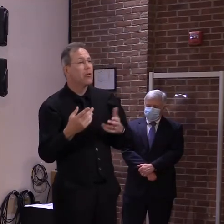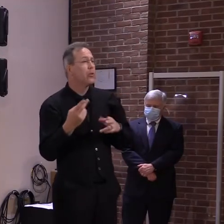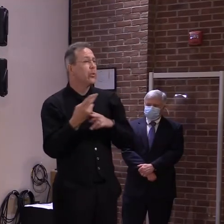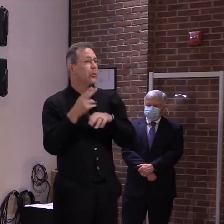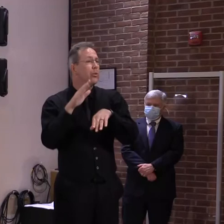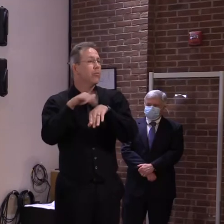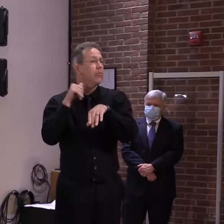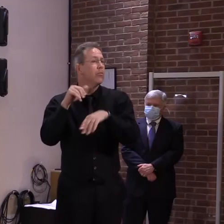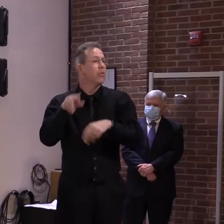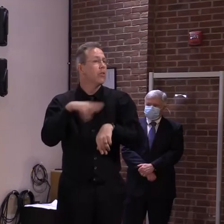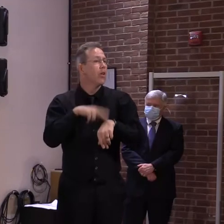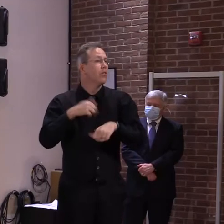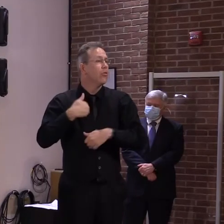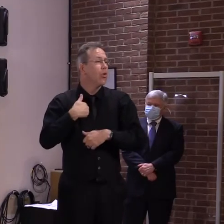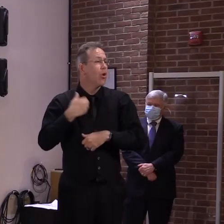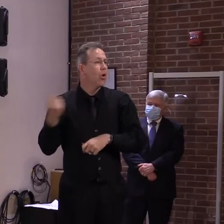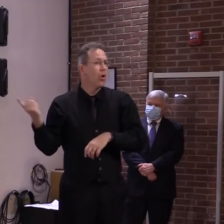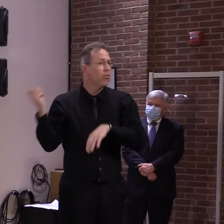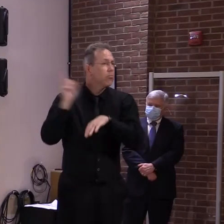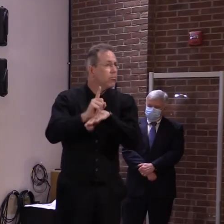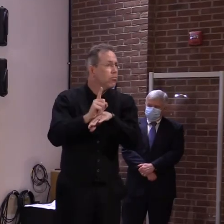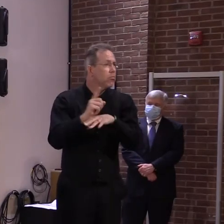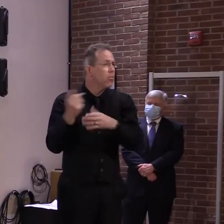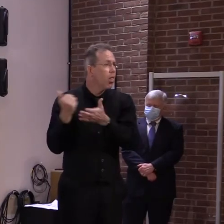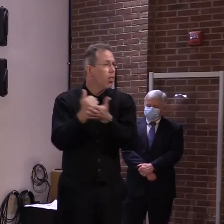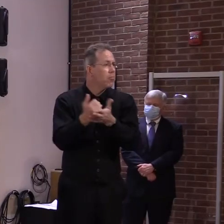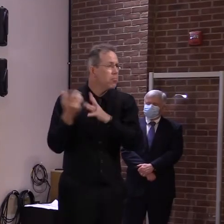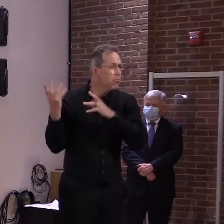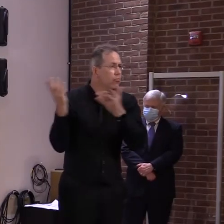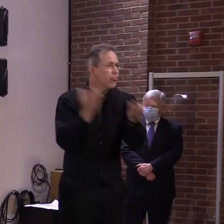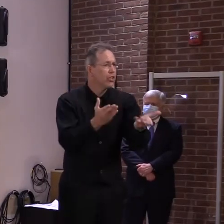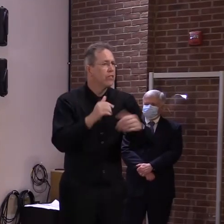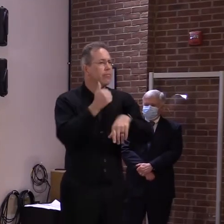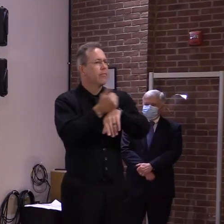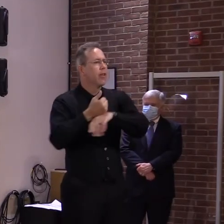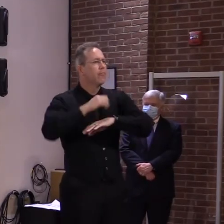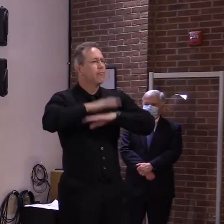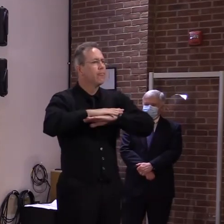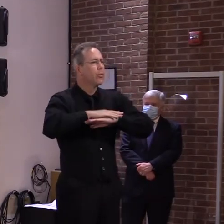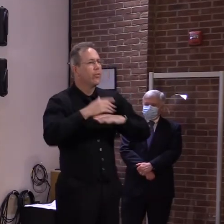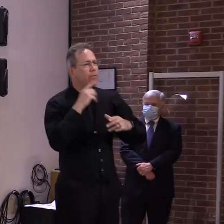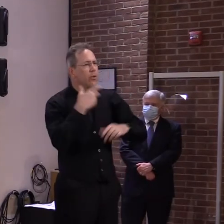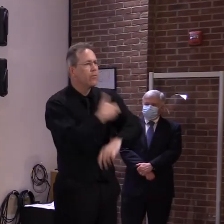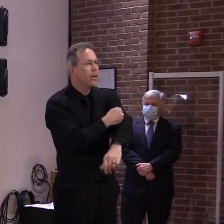of Health, some way, somehow. So we just talked about that this morning. I think